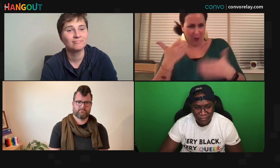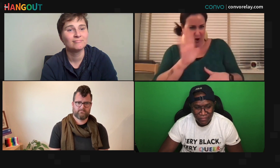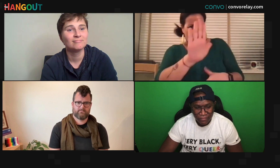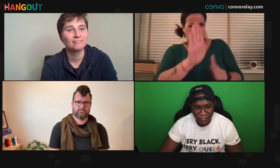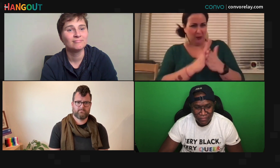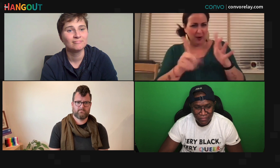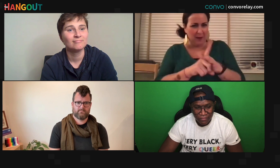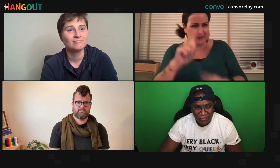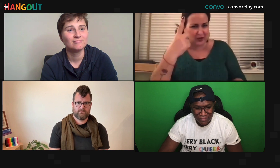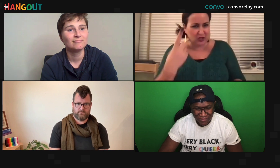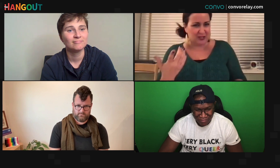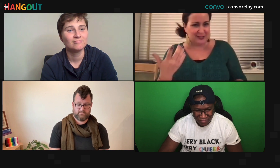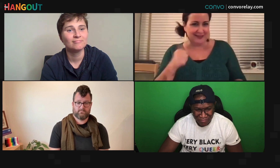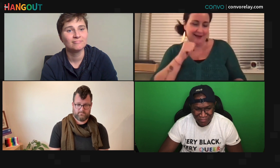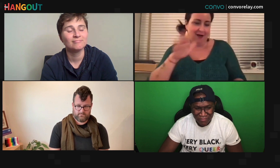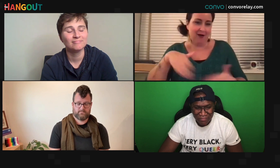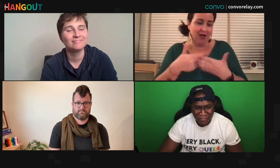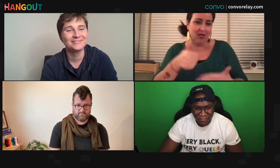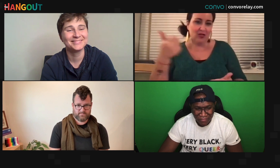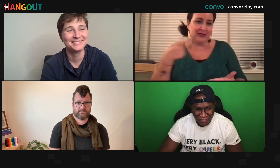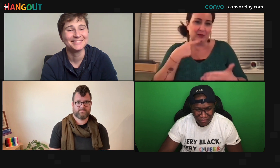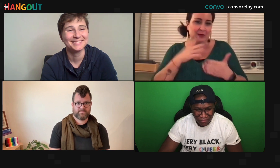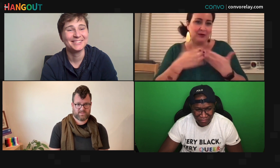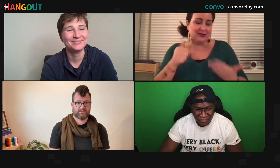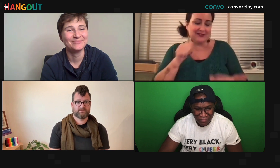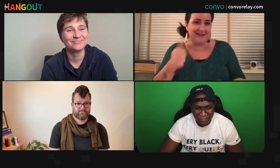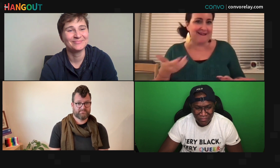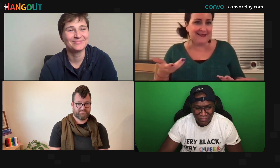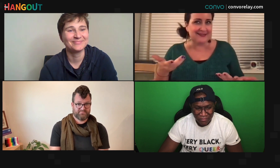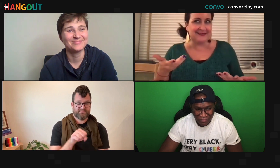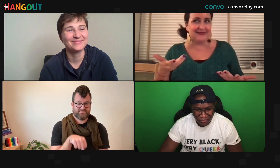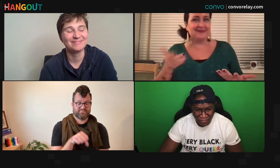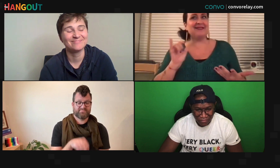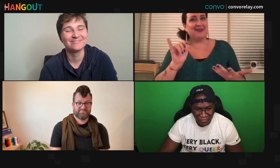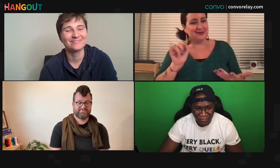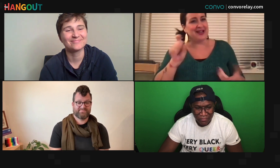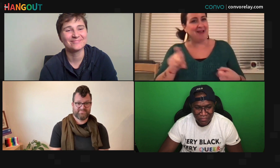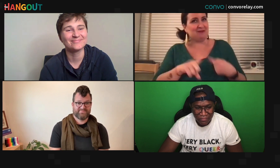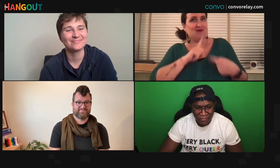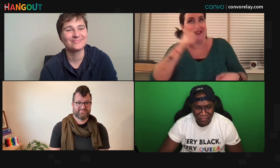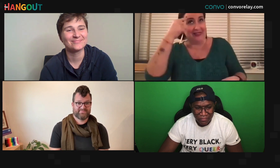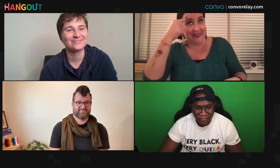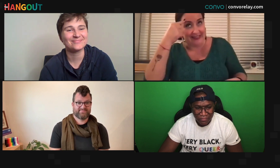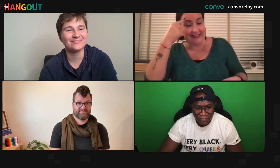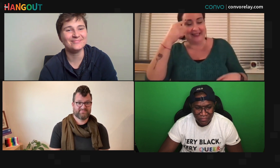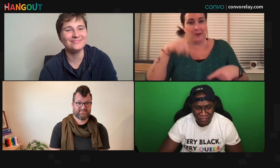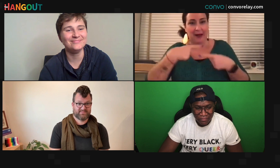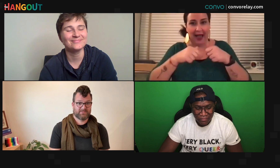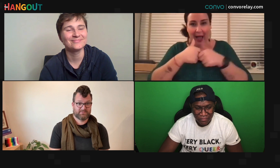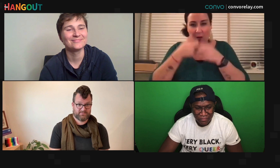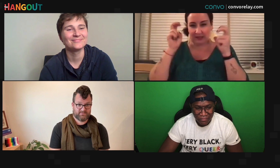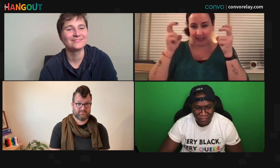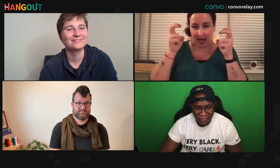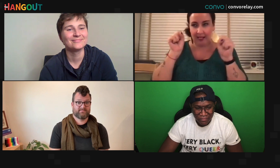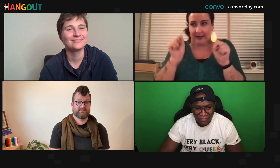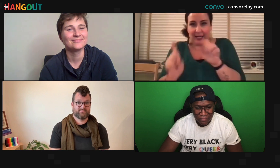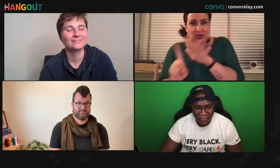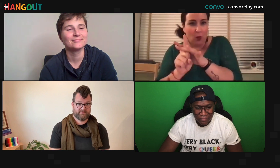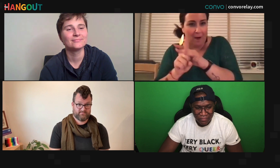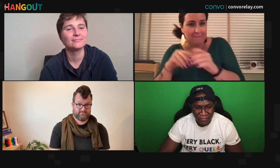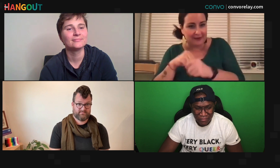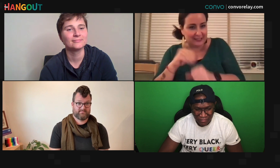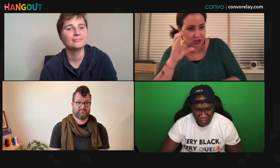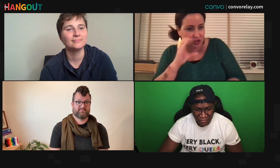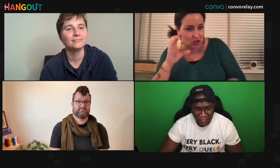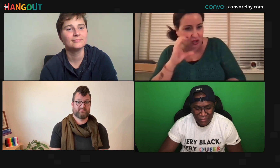that way parents would type in something in Google, then you would want them to pull up your book instead of someone else's book written by